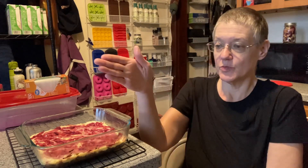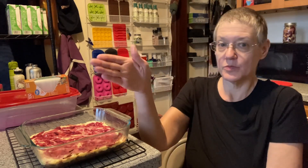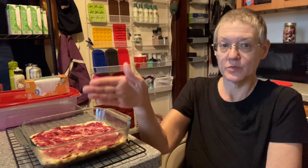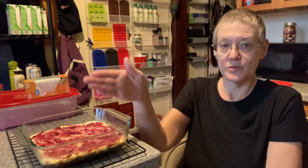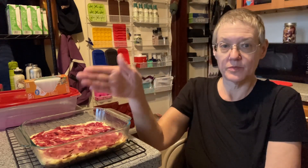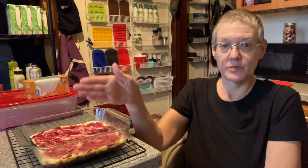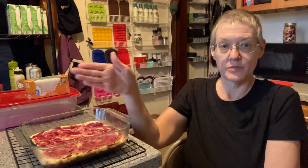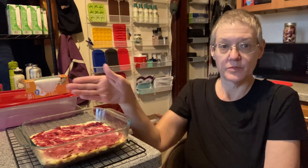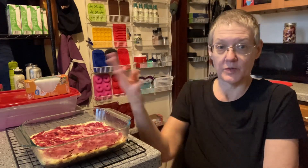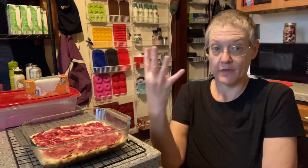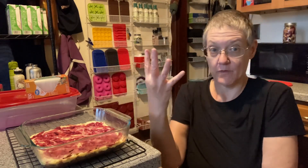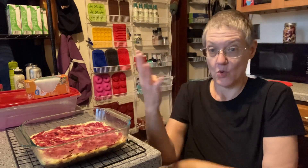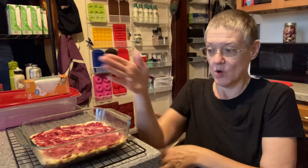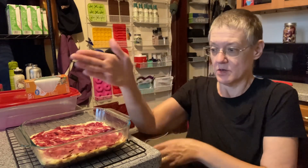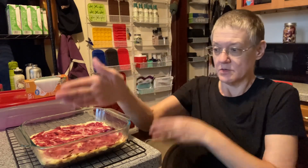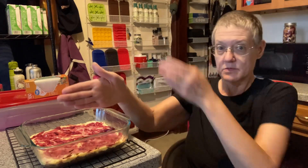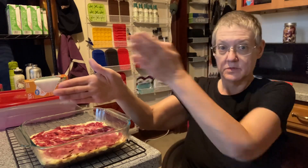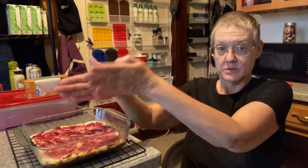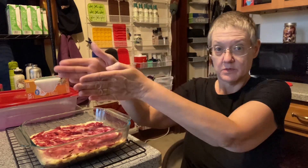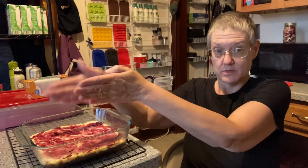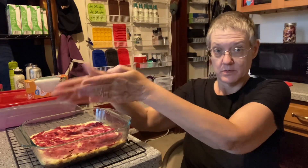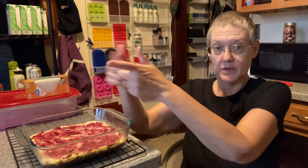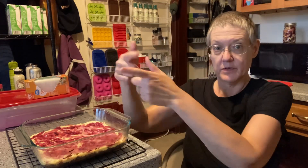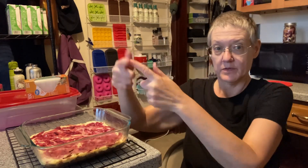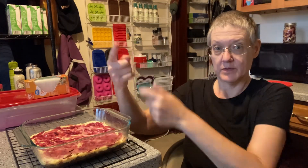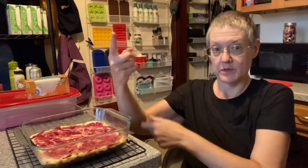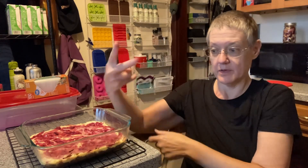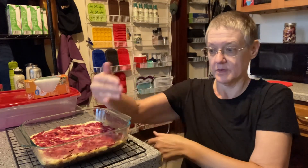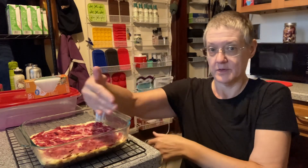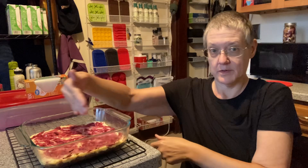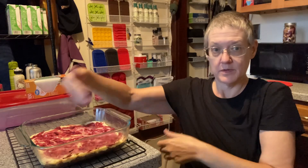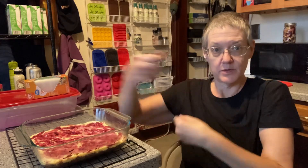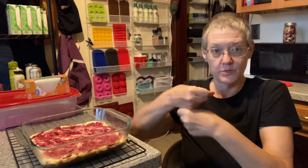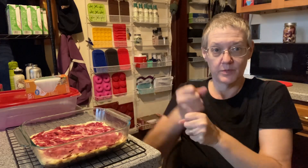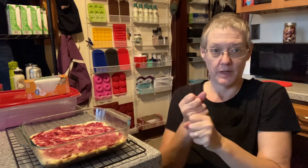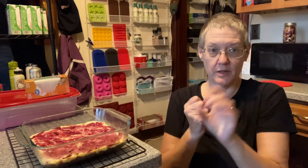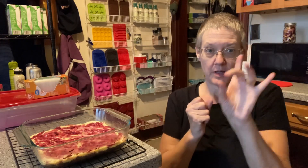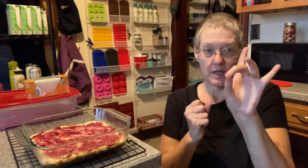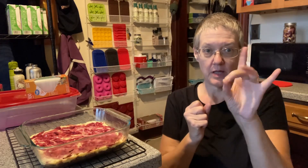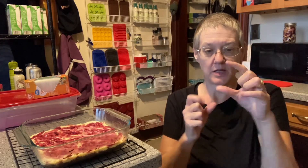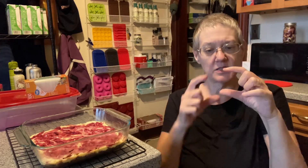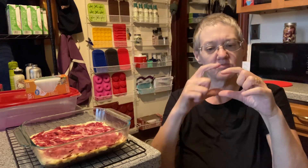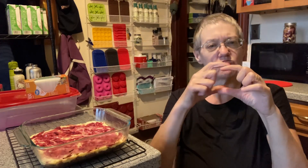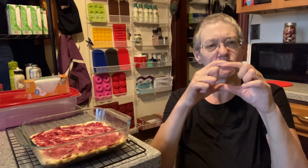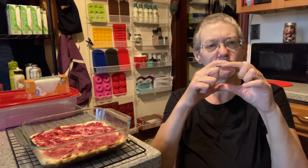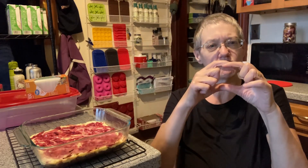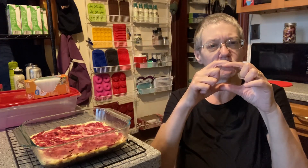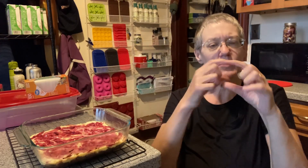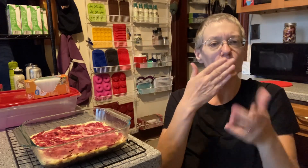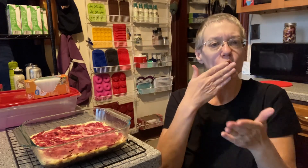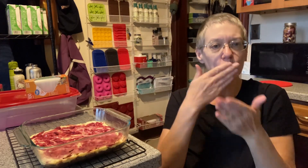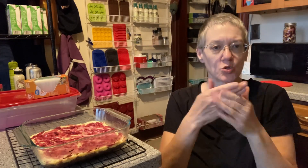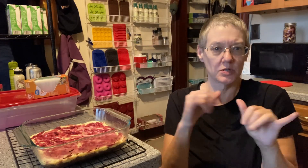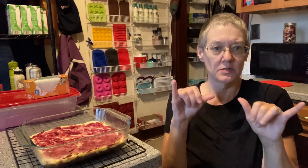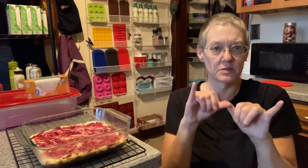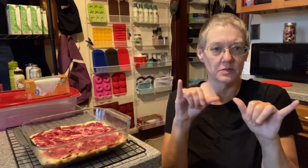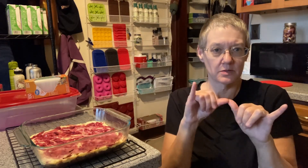I plan to cut it in 4 segments and then in half, making 8 pretty good sized servings.